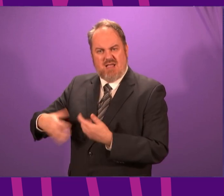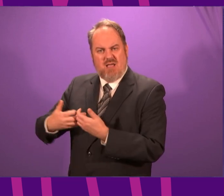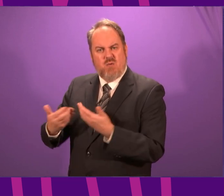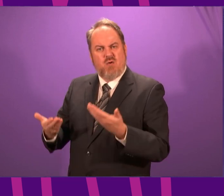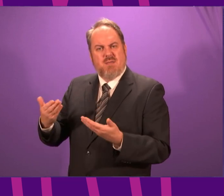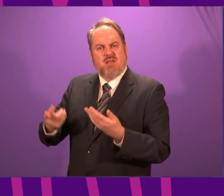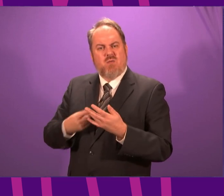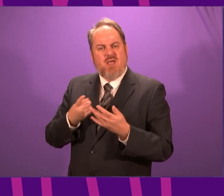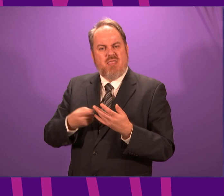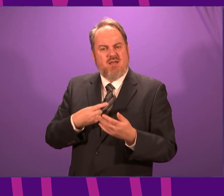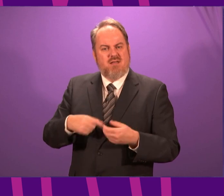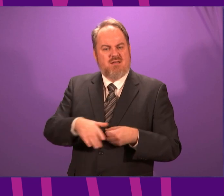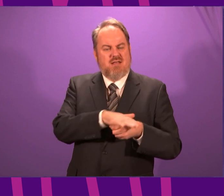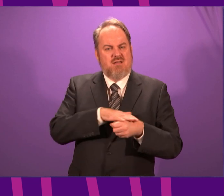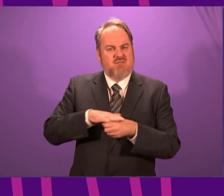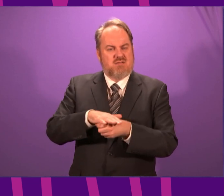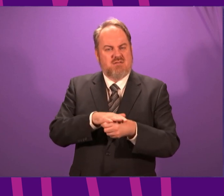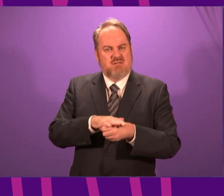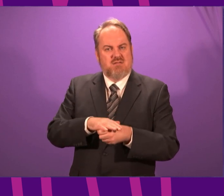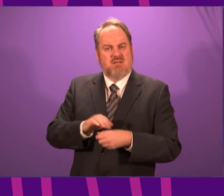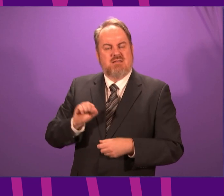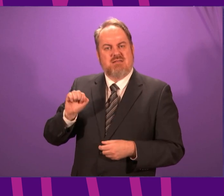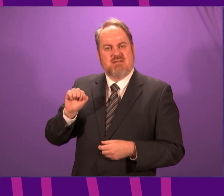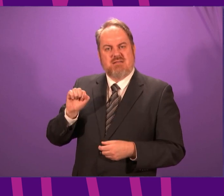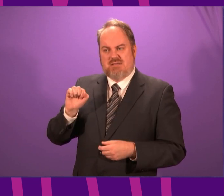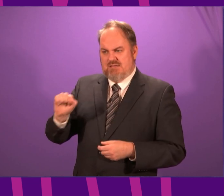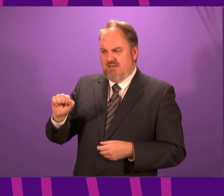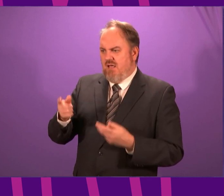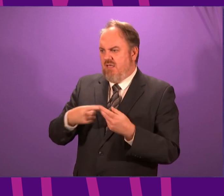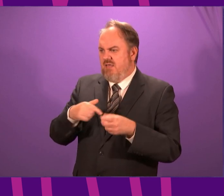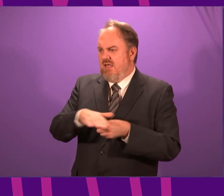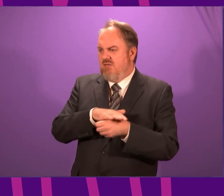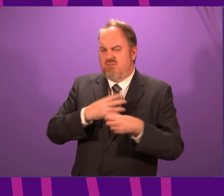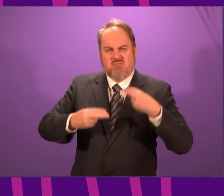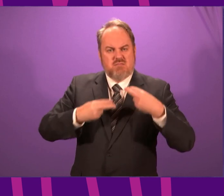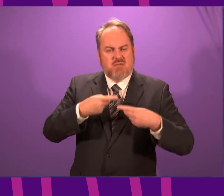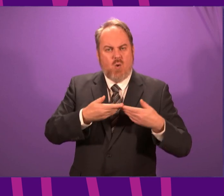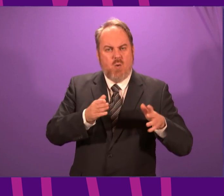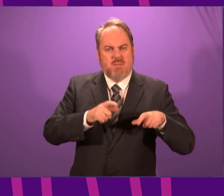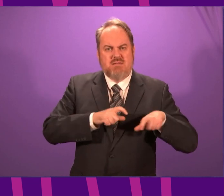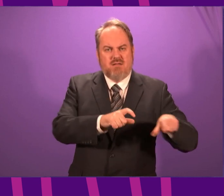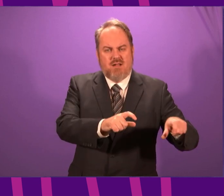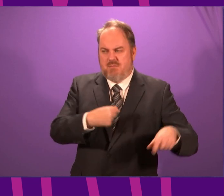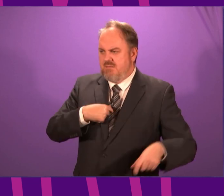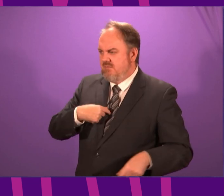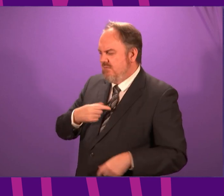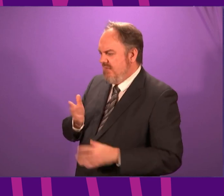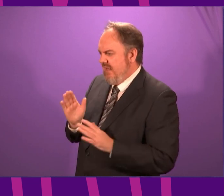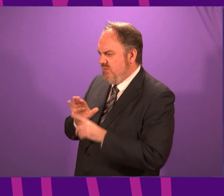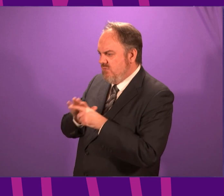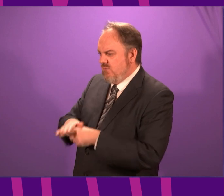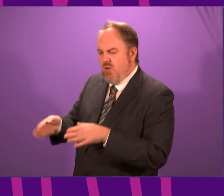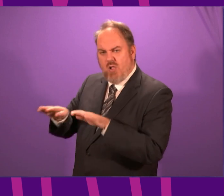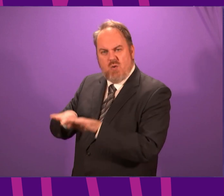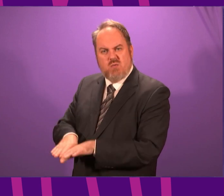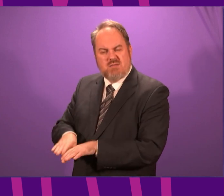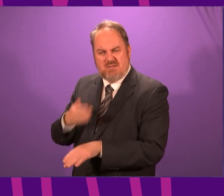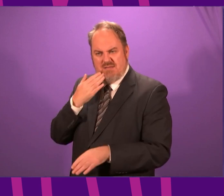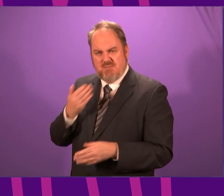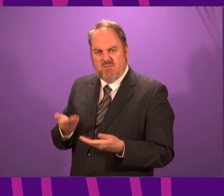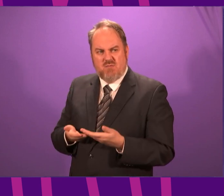other businesses in the local area whose premises remain open. I've written to the Glasgow City Council to urgently